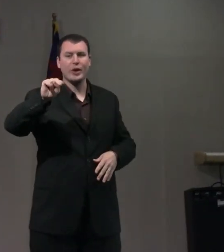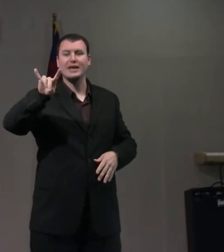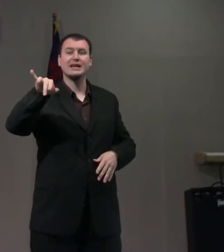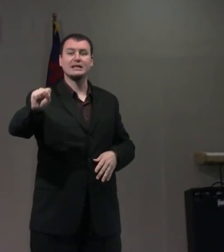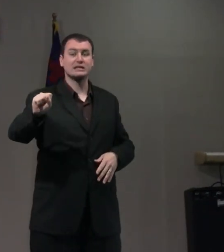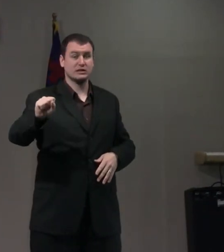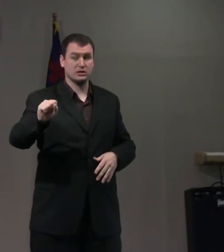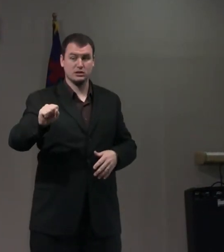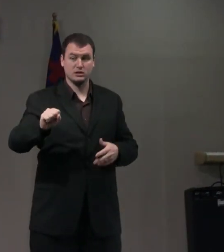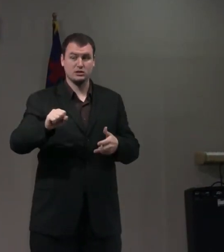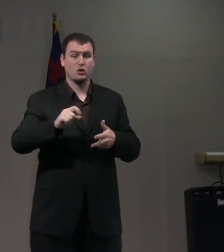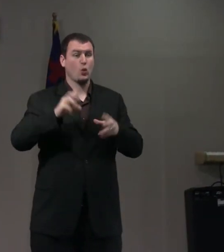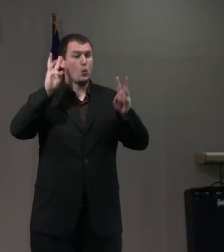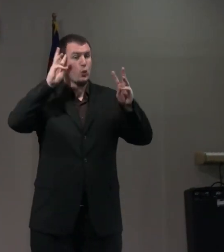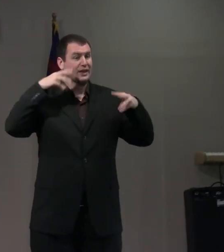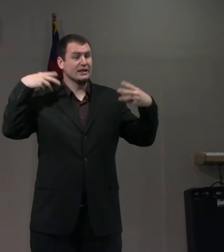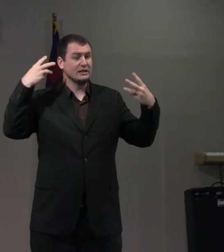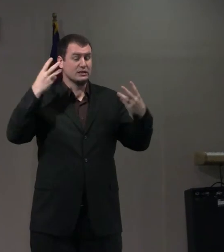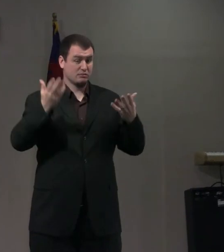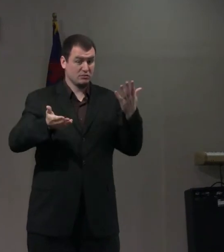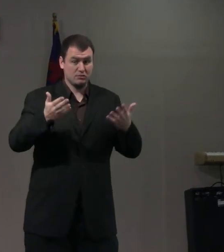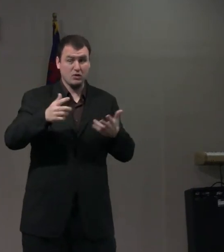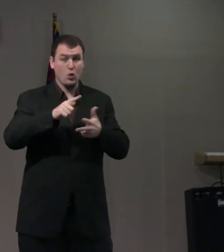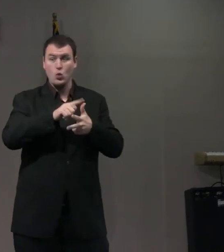Some of you say no. Wendy's is better.